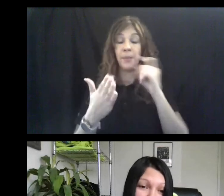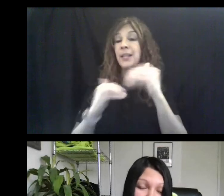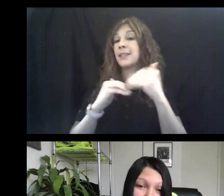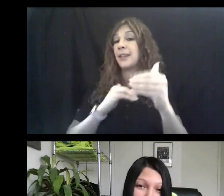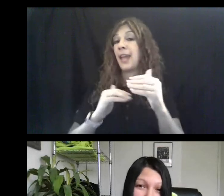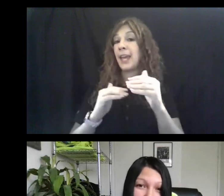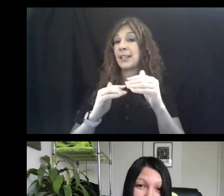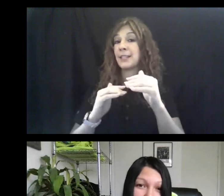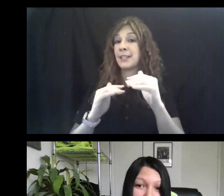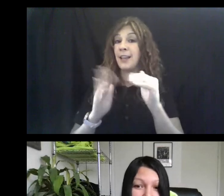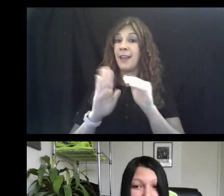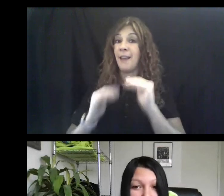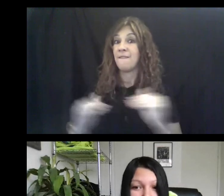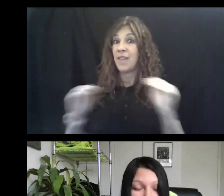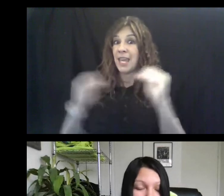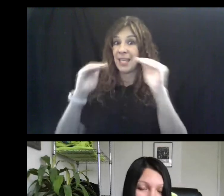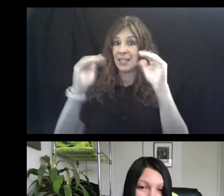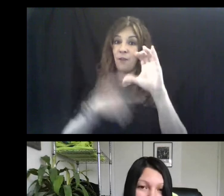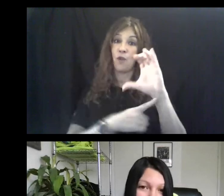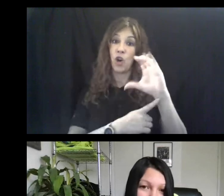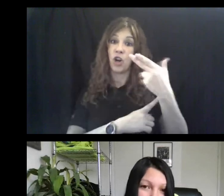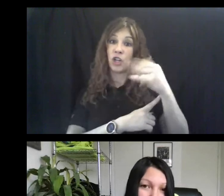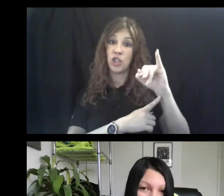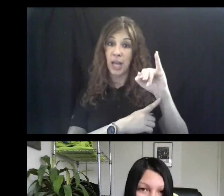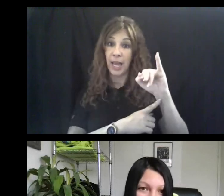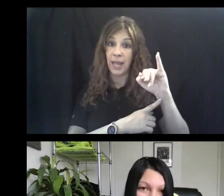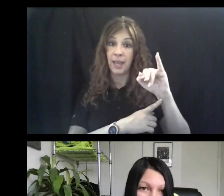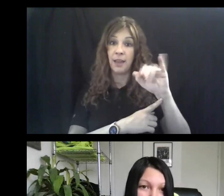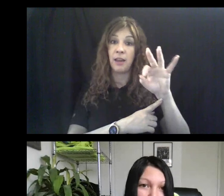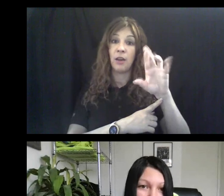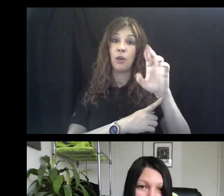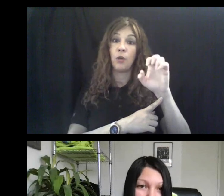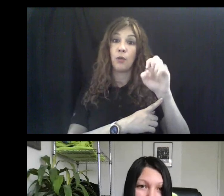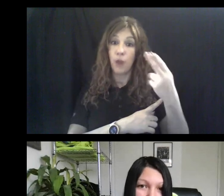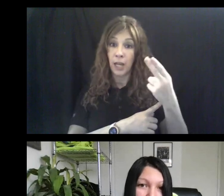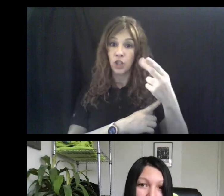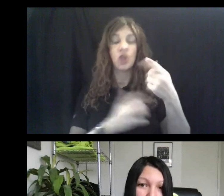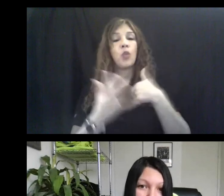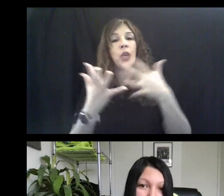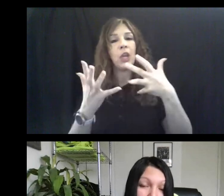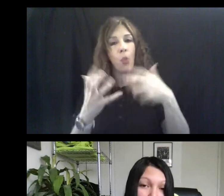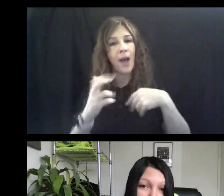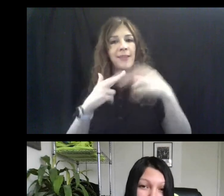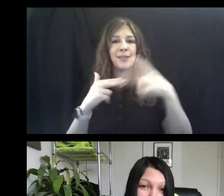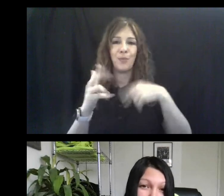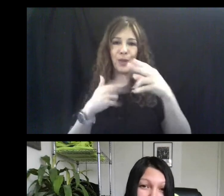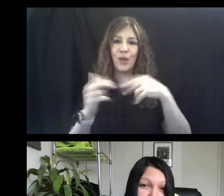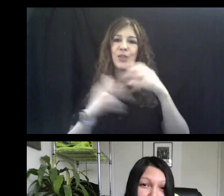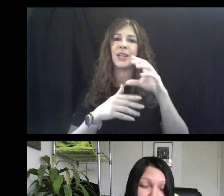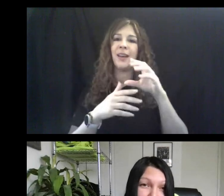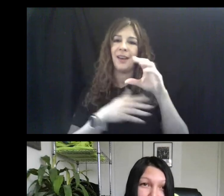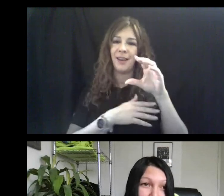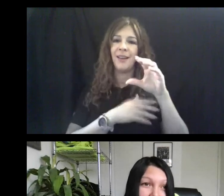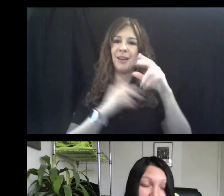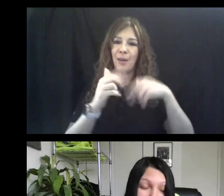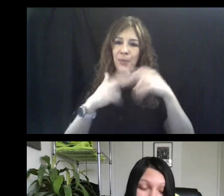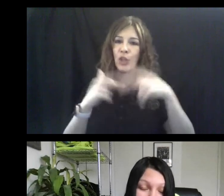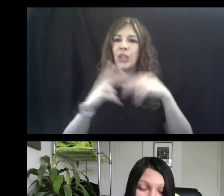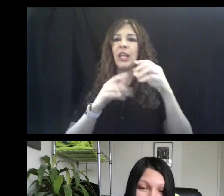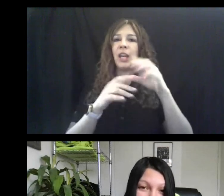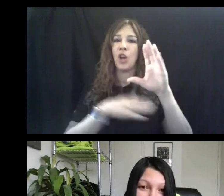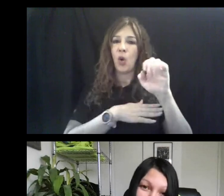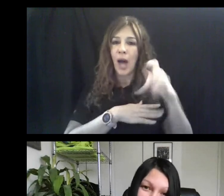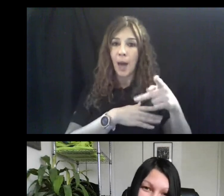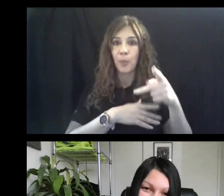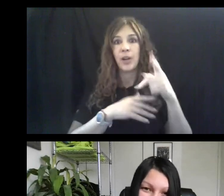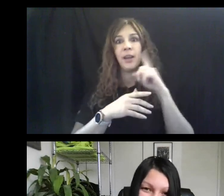for ChiFresh anyway is that we want to build a housing cooperative for the members, for formerly incarcerated individuals. So I